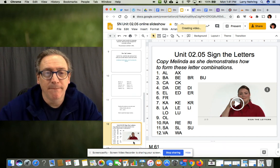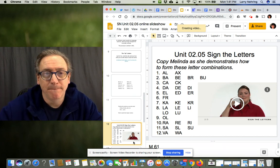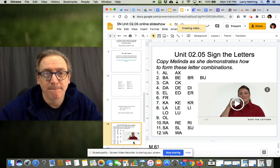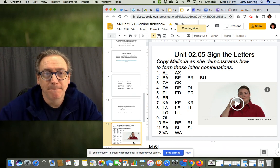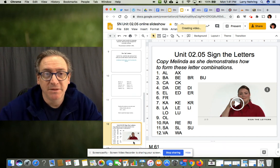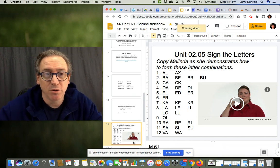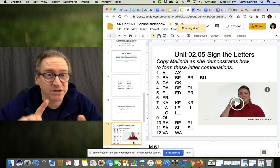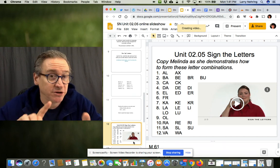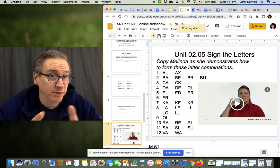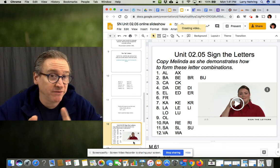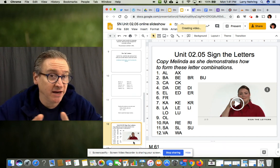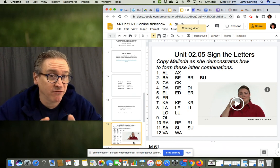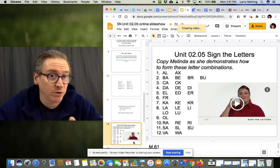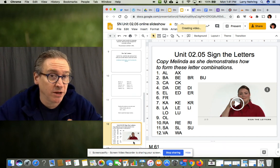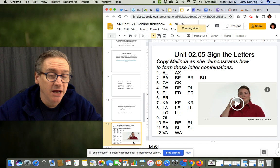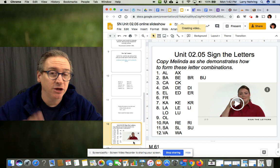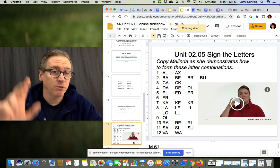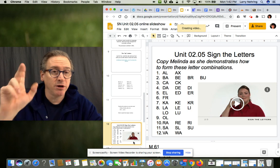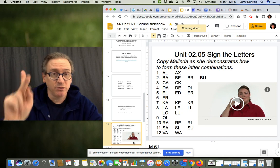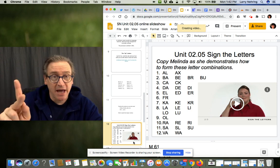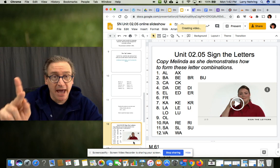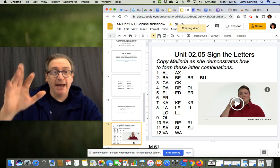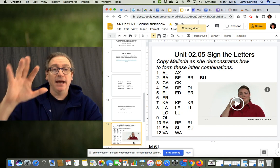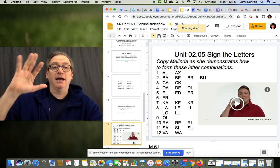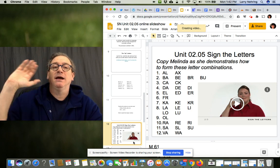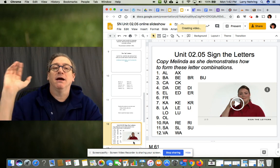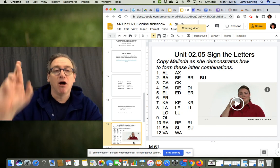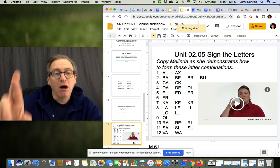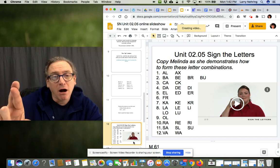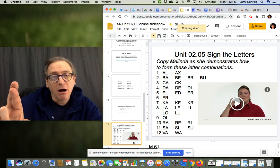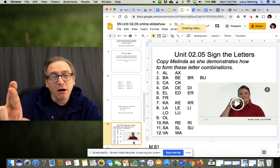K-R. Most efficient way of getting from one. You don't want to do